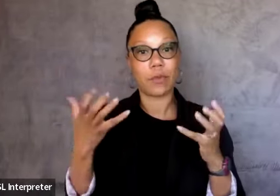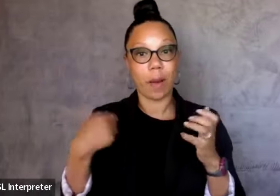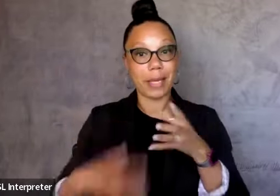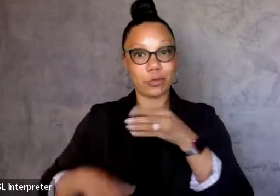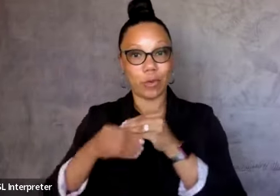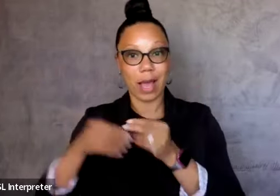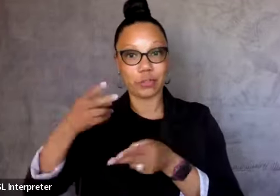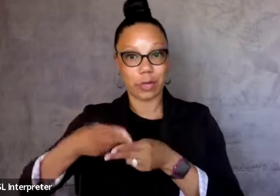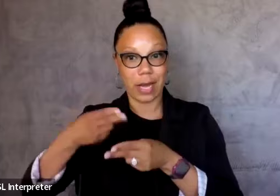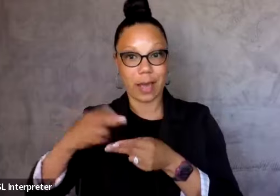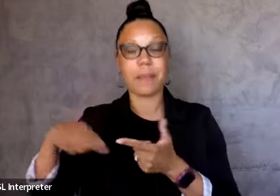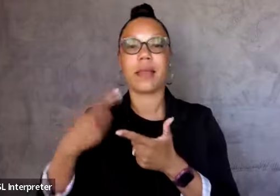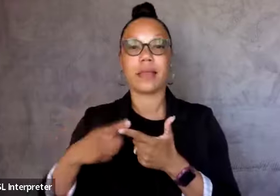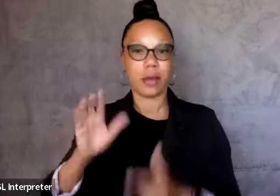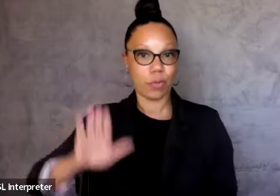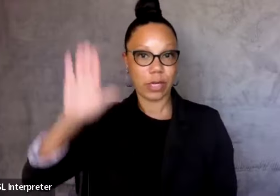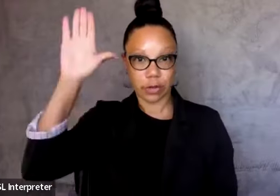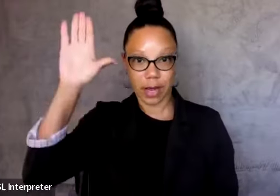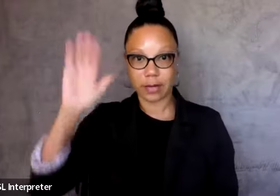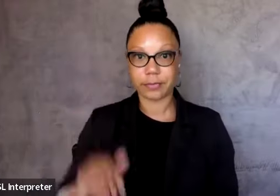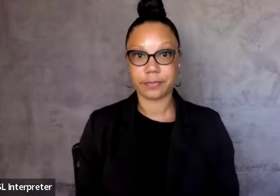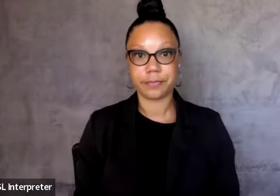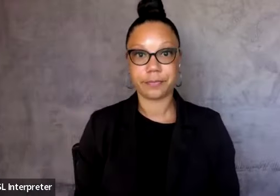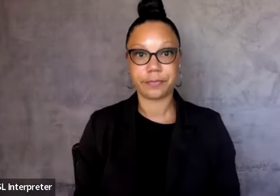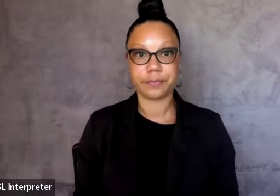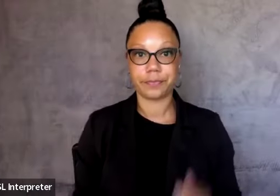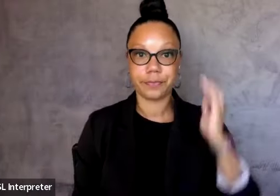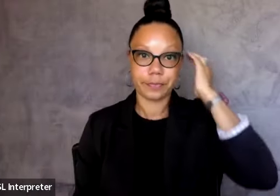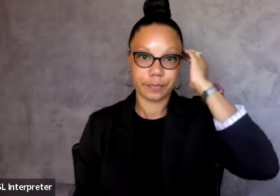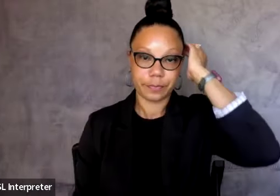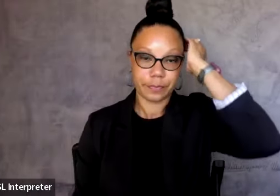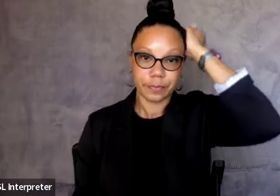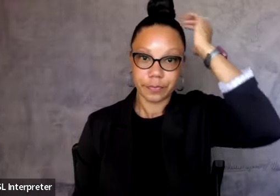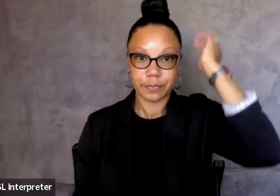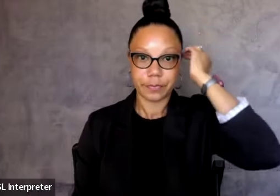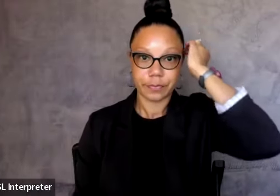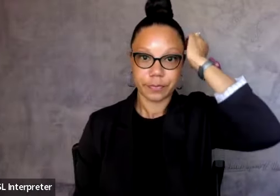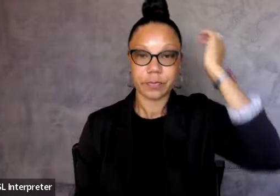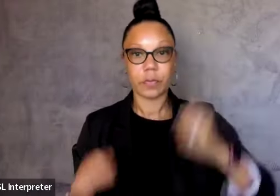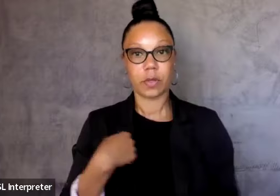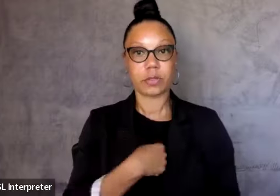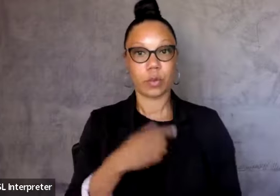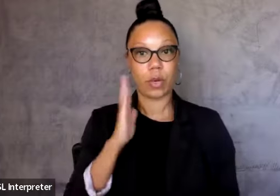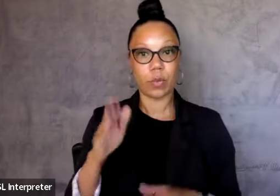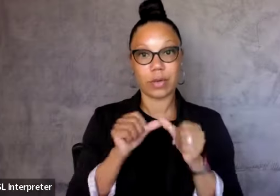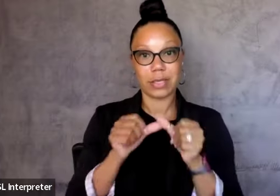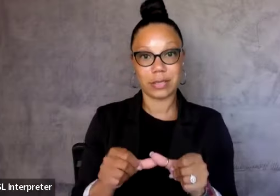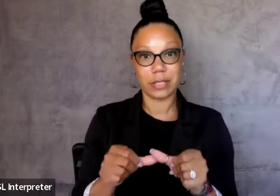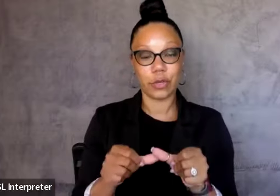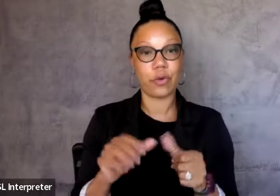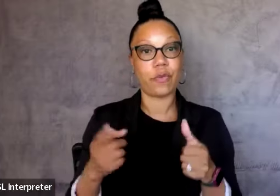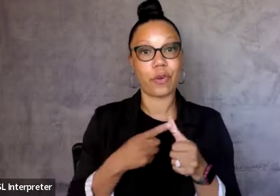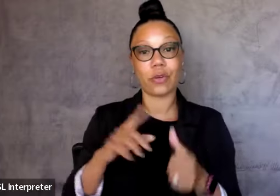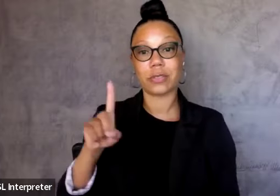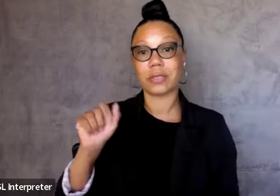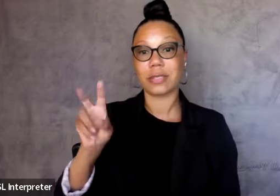okay? So where we resume is, first of all, David